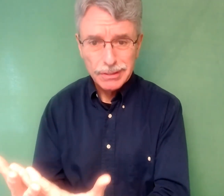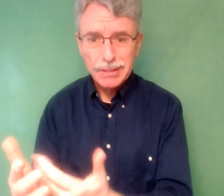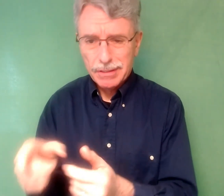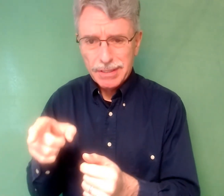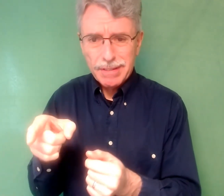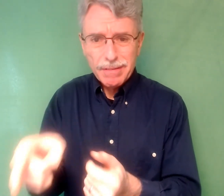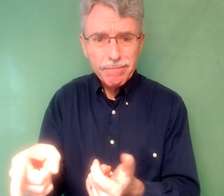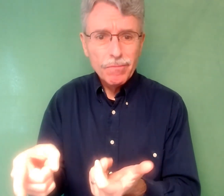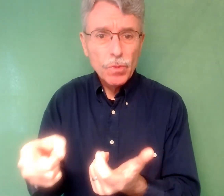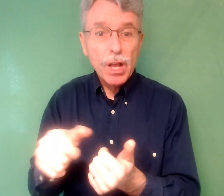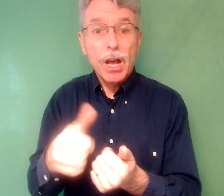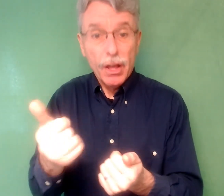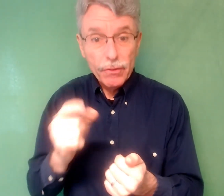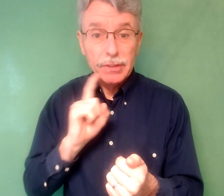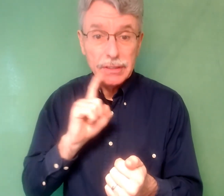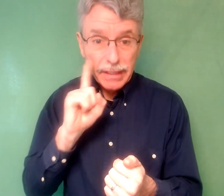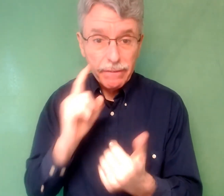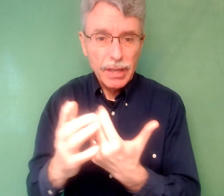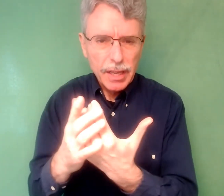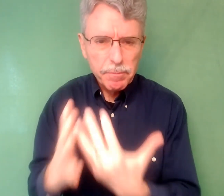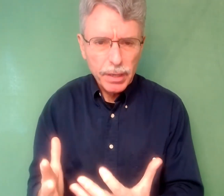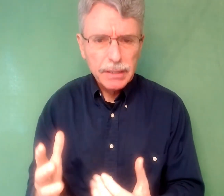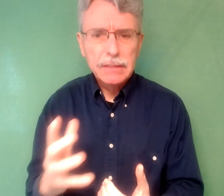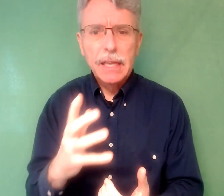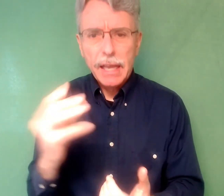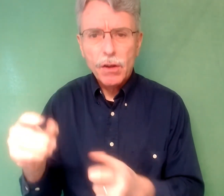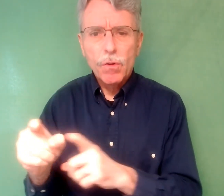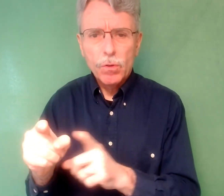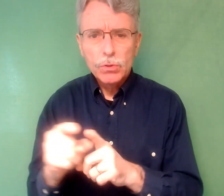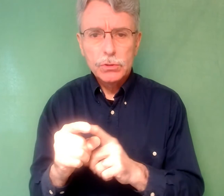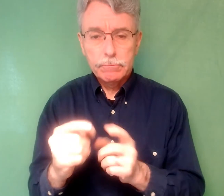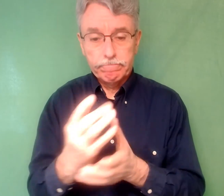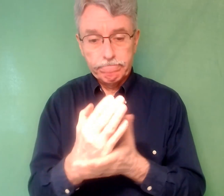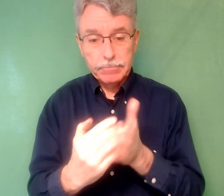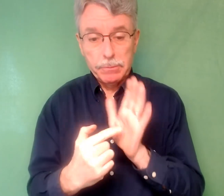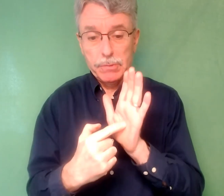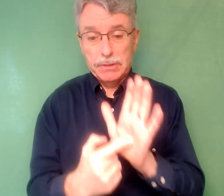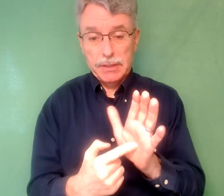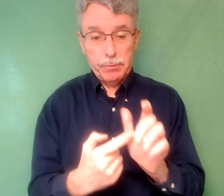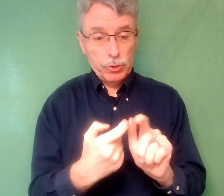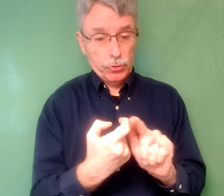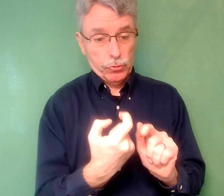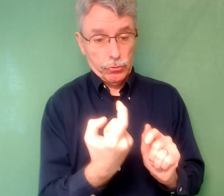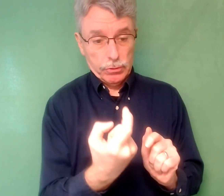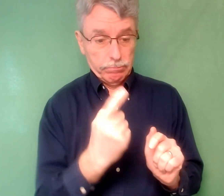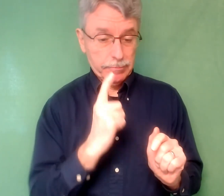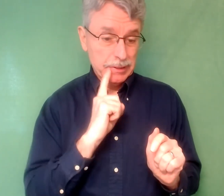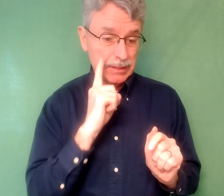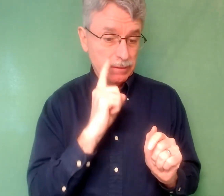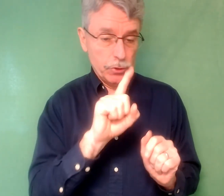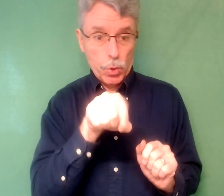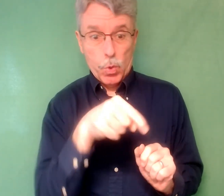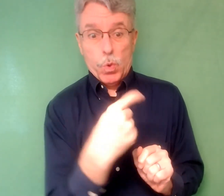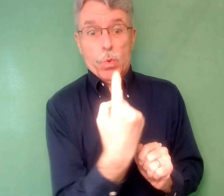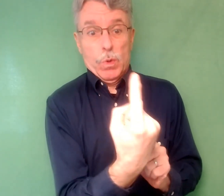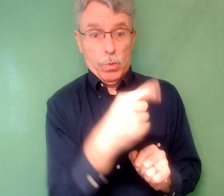problematic, since there are no accessible options available in the community. This chapter also